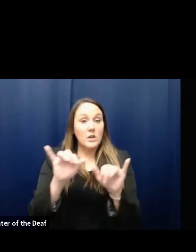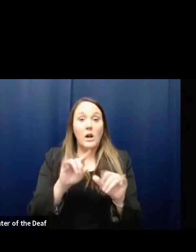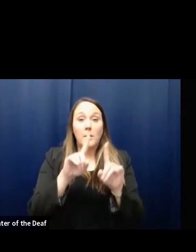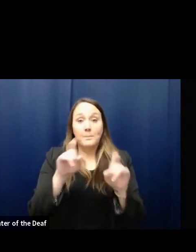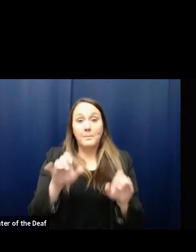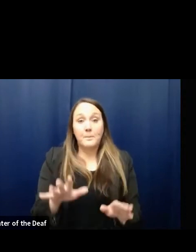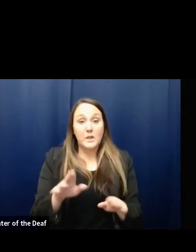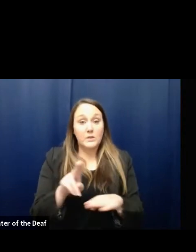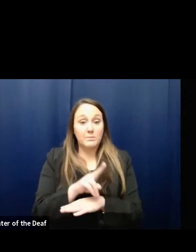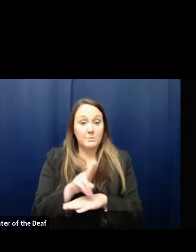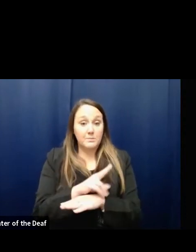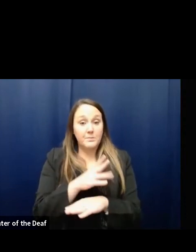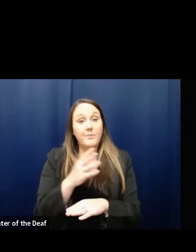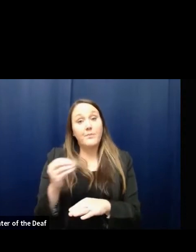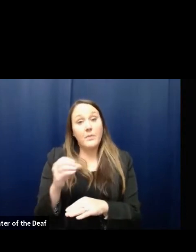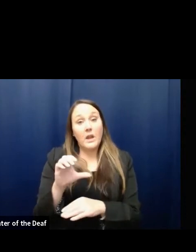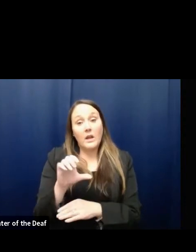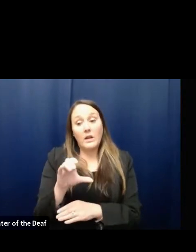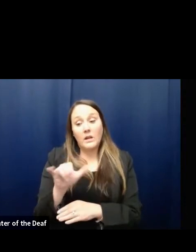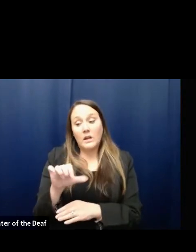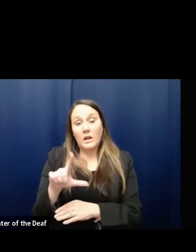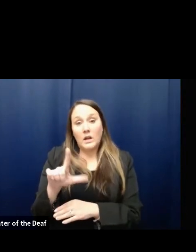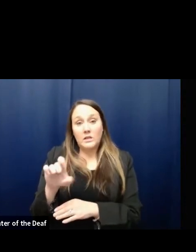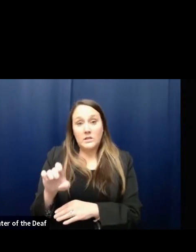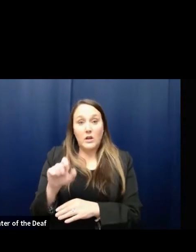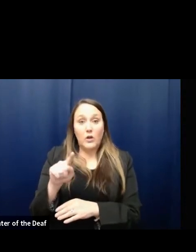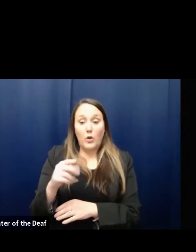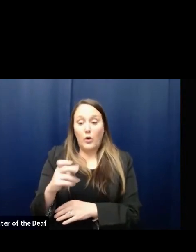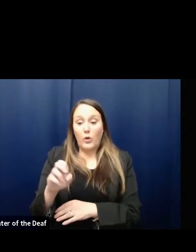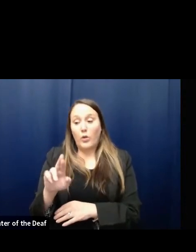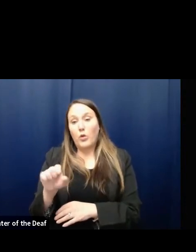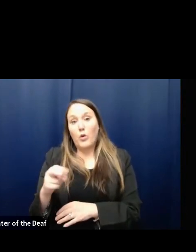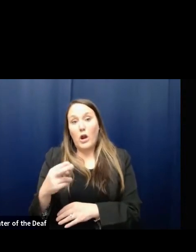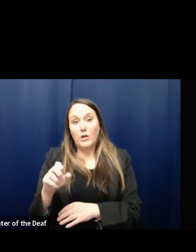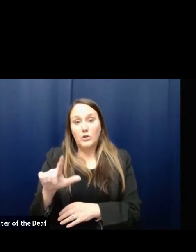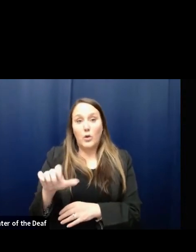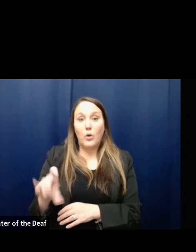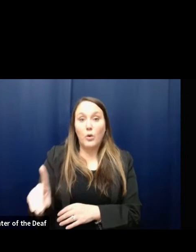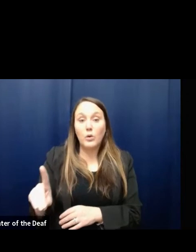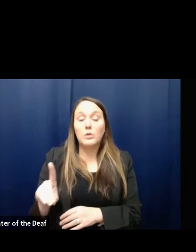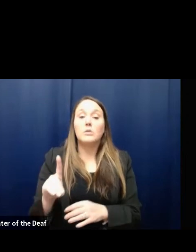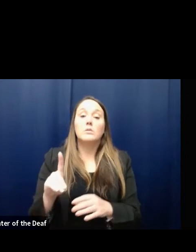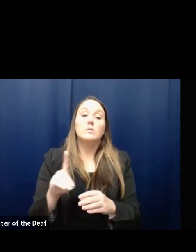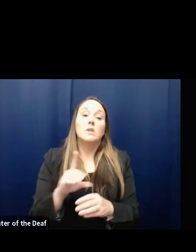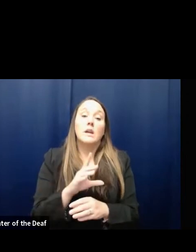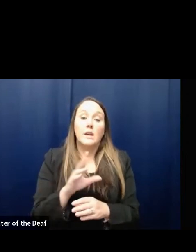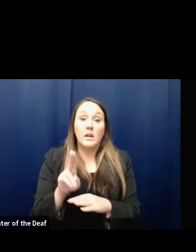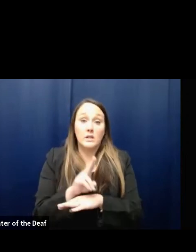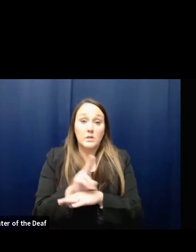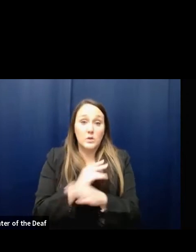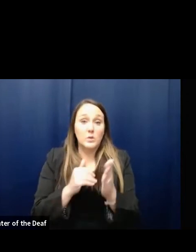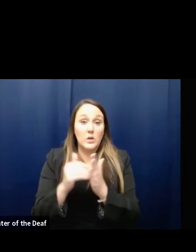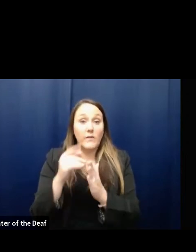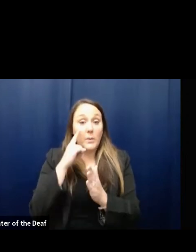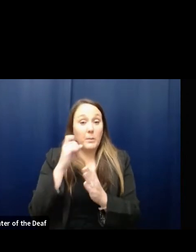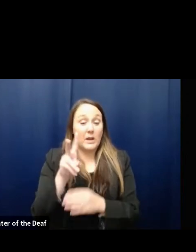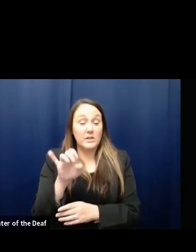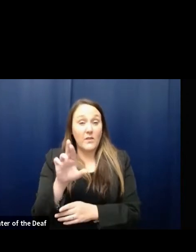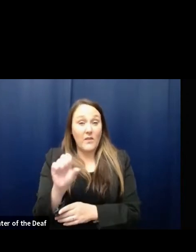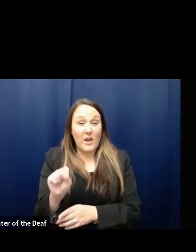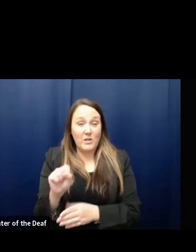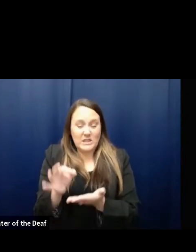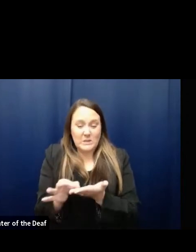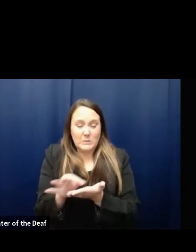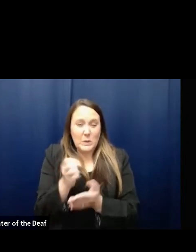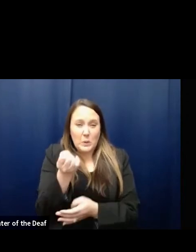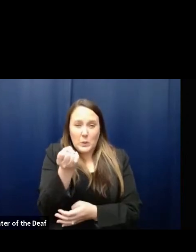used. And cycle threshold and amplification are commonly used because virus particles are very small and they're small. It